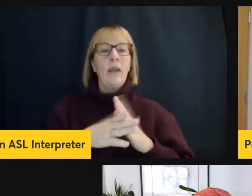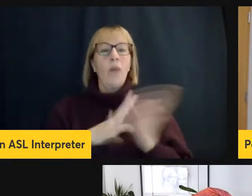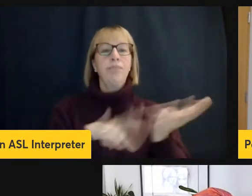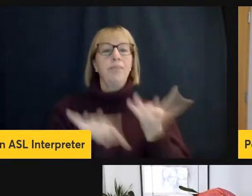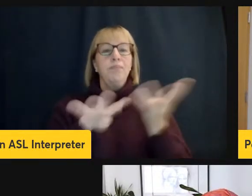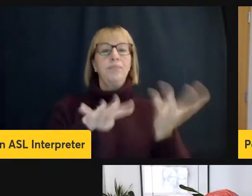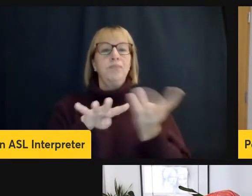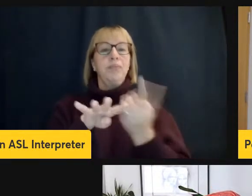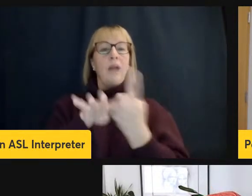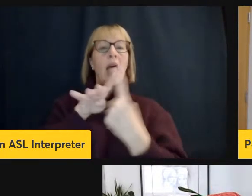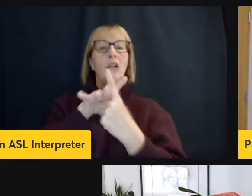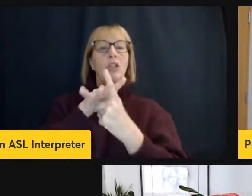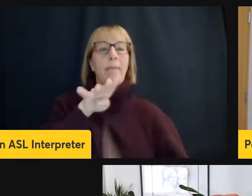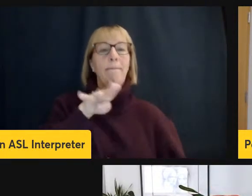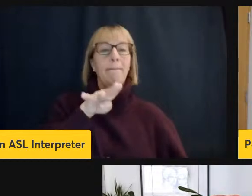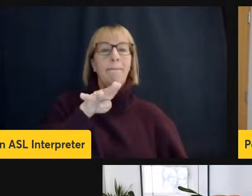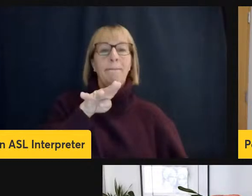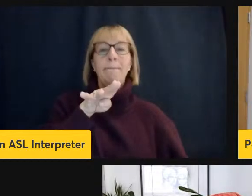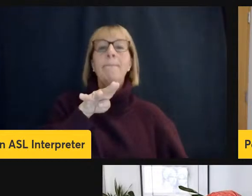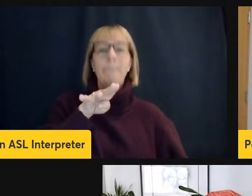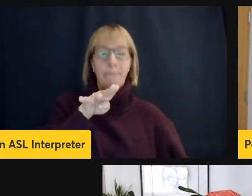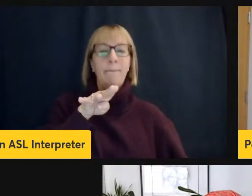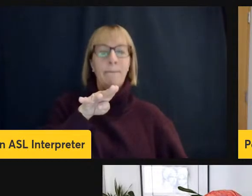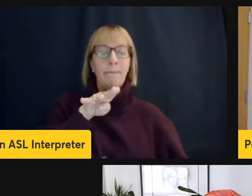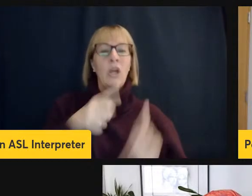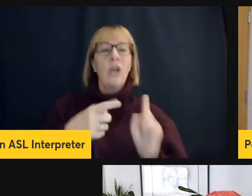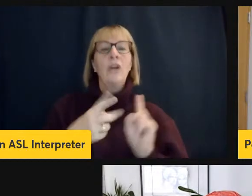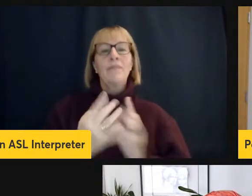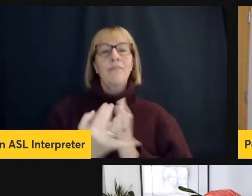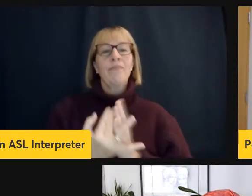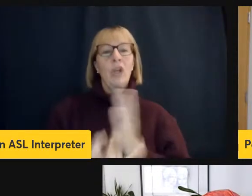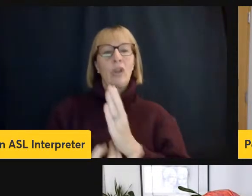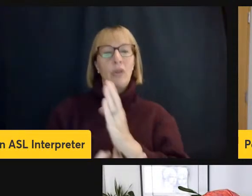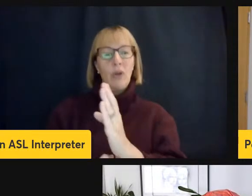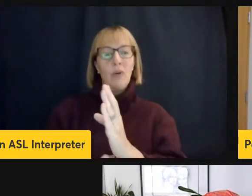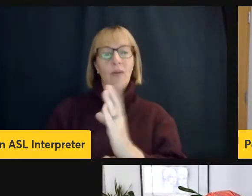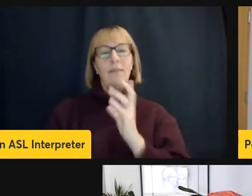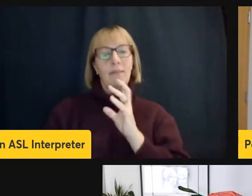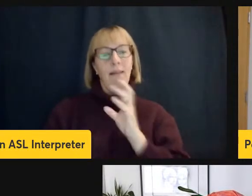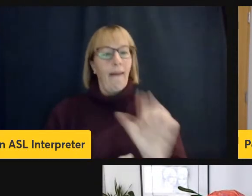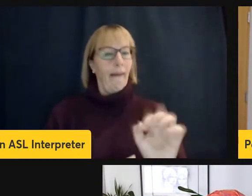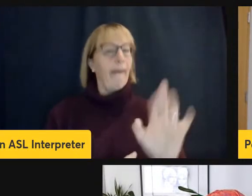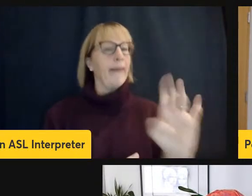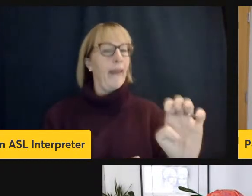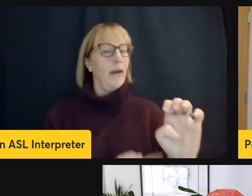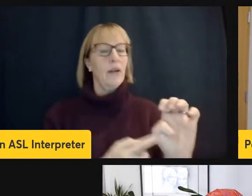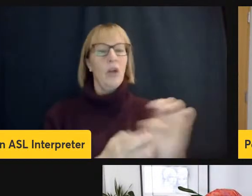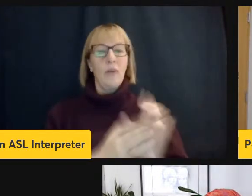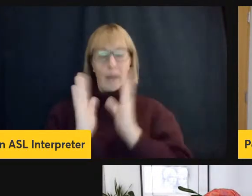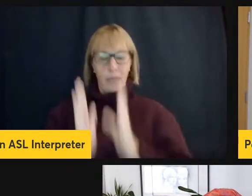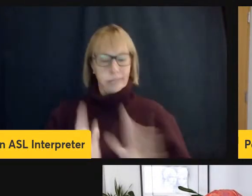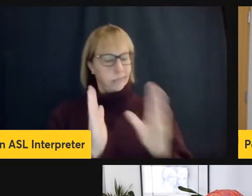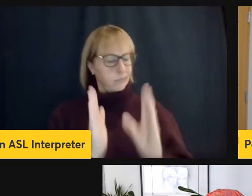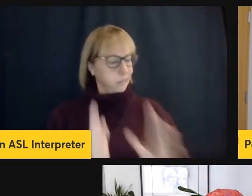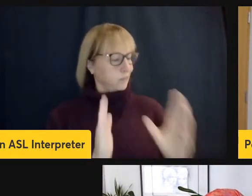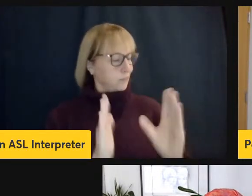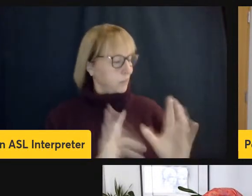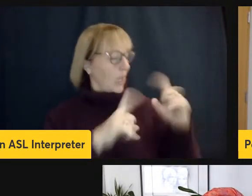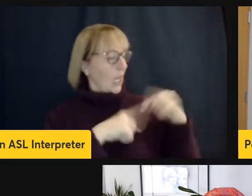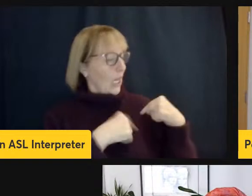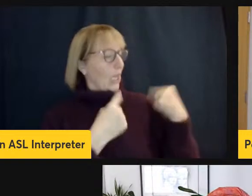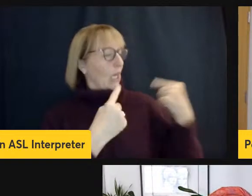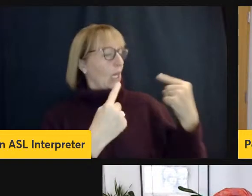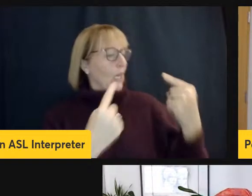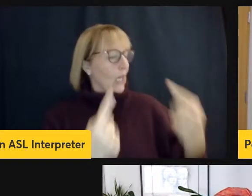of healthcare. And so with that in mind, you need a coalition, because we've been doing a lot of planning for years, bringing in all of the